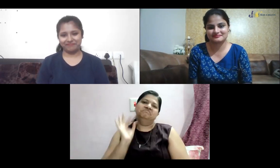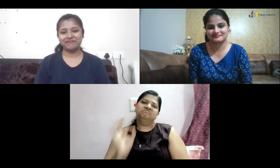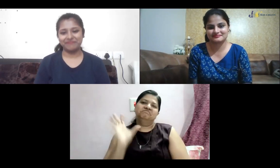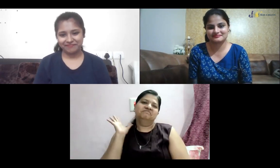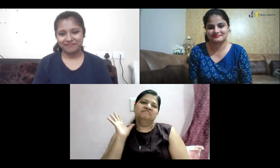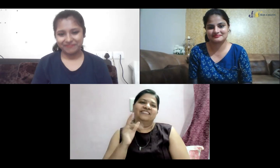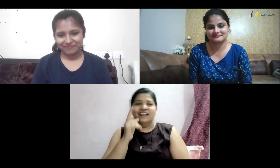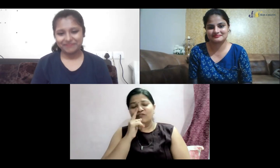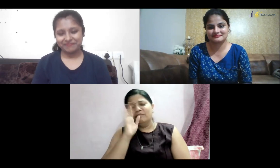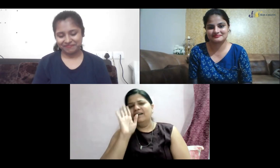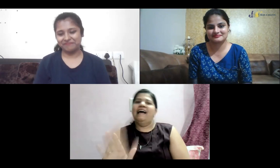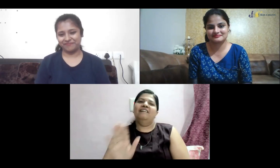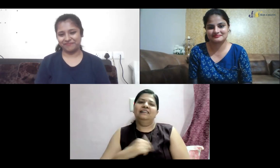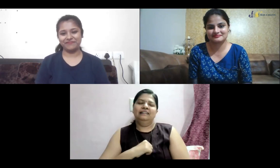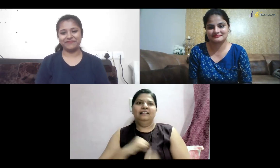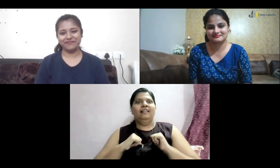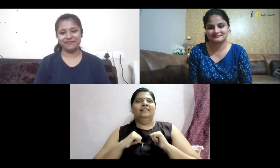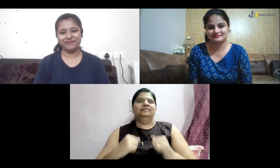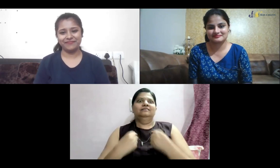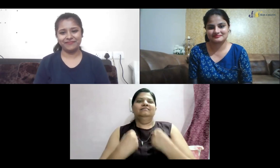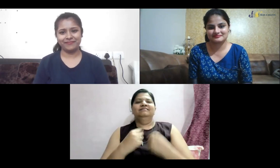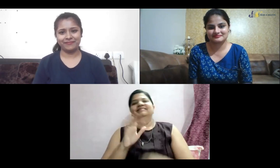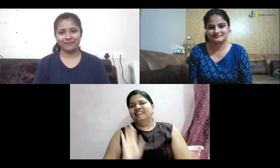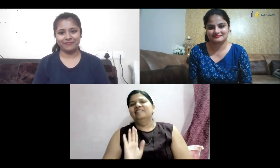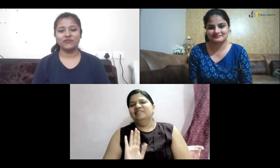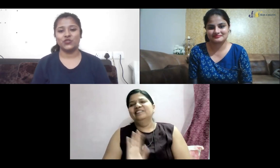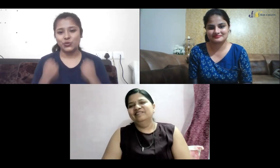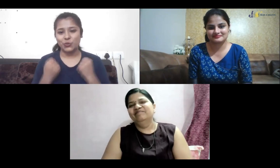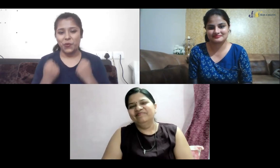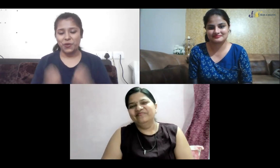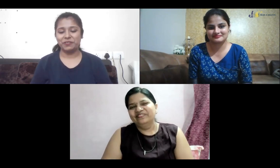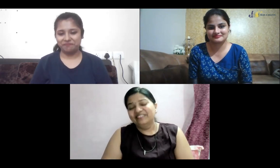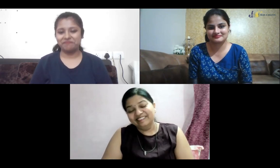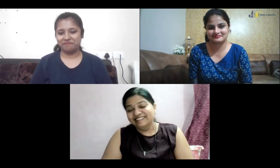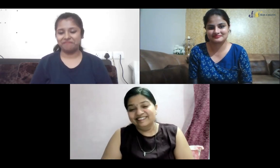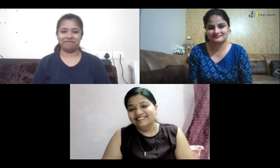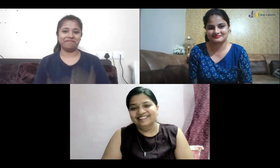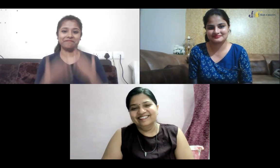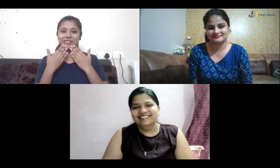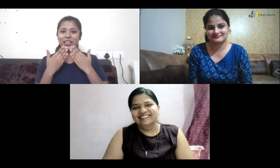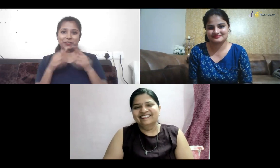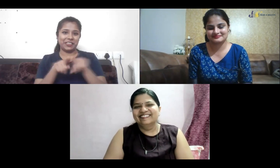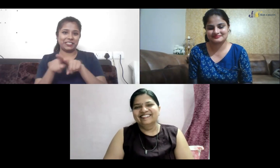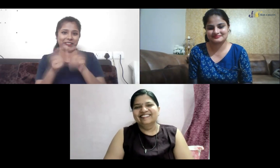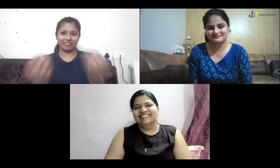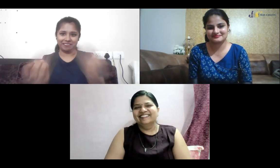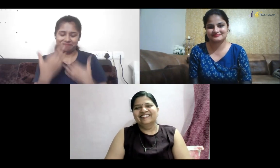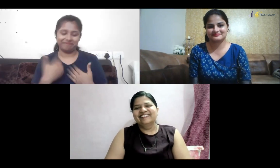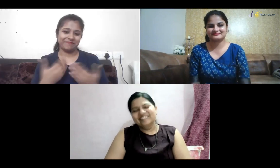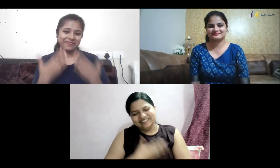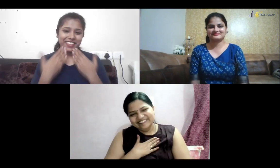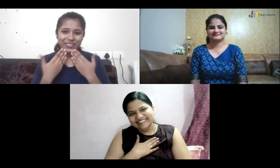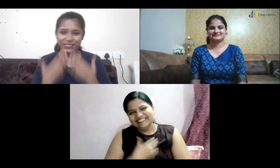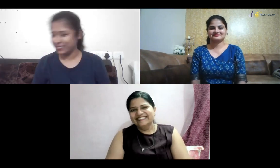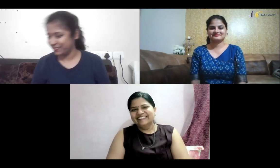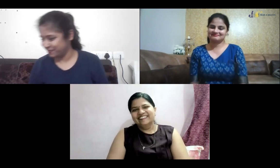it's the thing, you have to have a strong spirit and to be brave. Yes, right. Right, right. Thanks